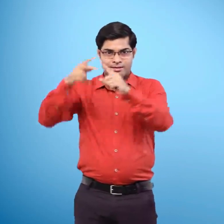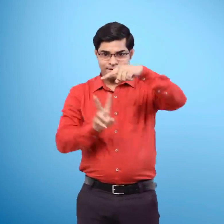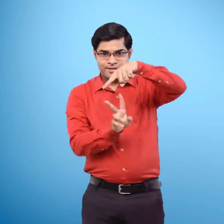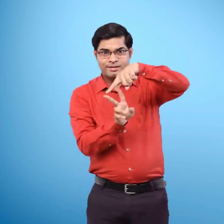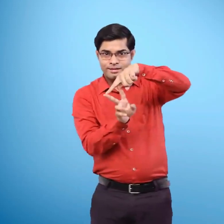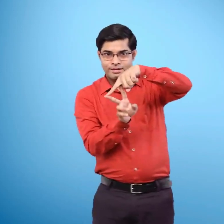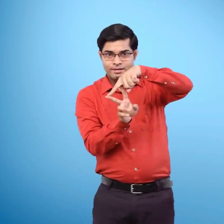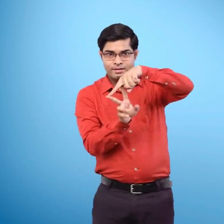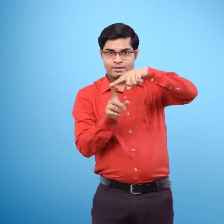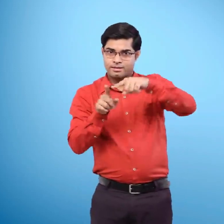rectangle.